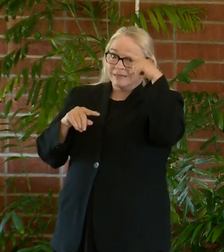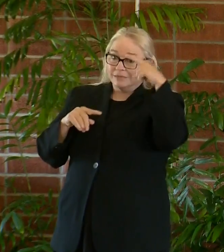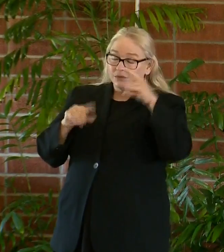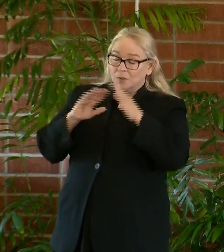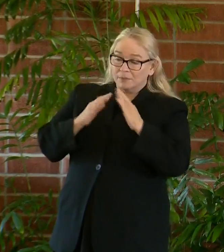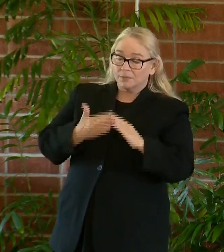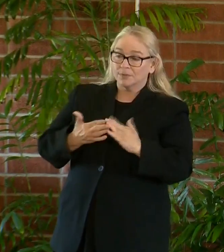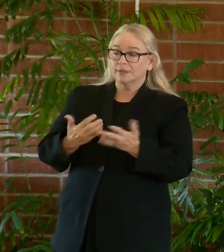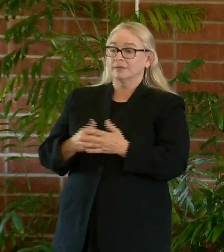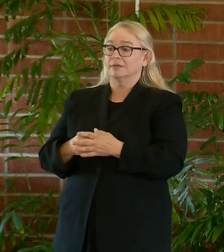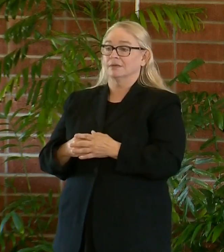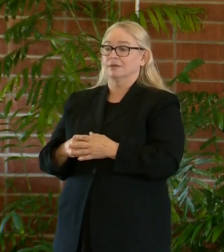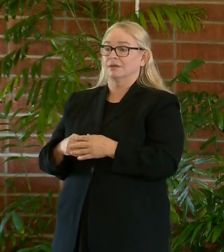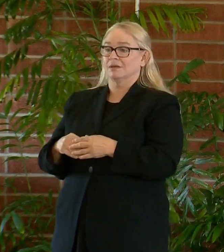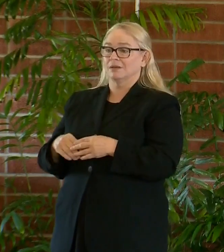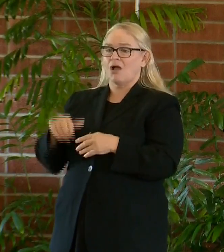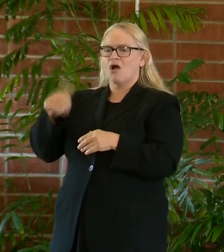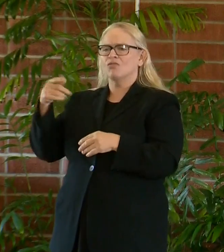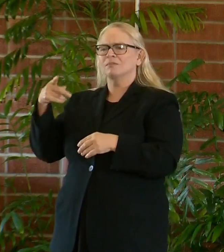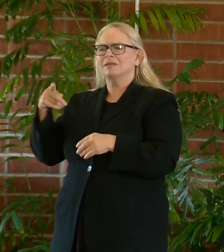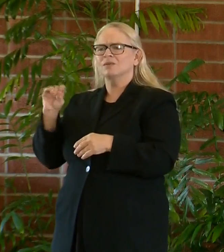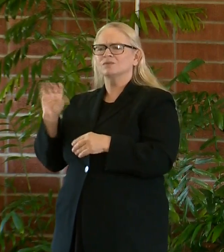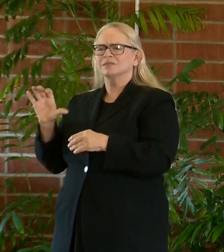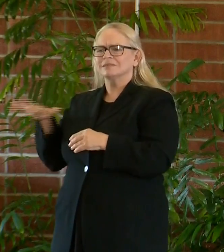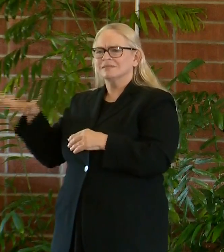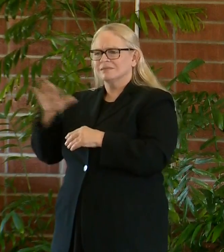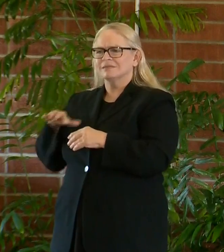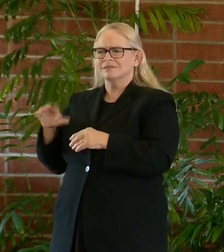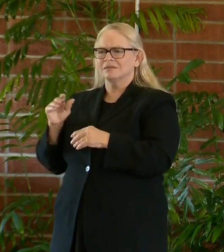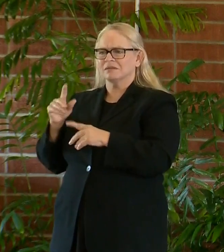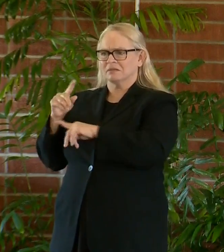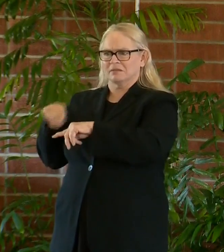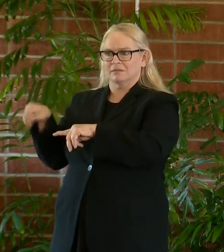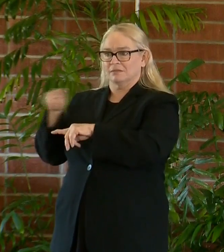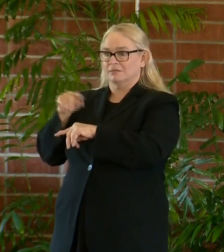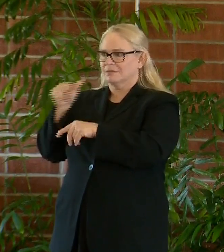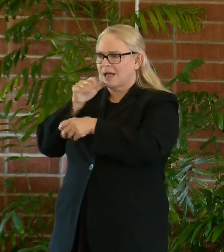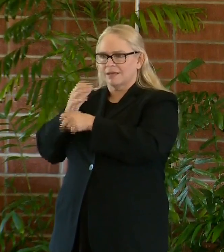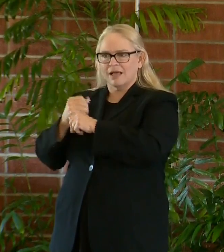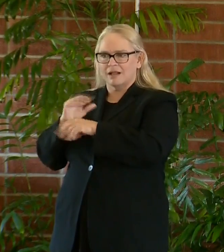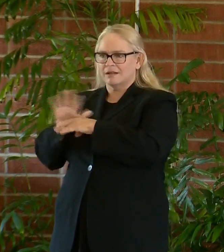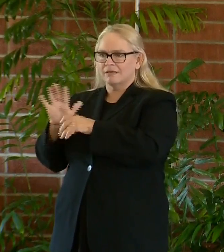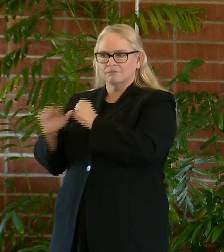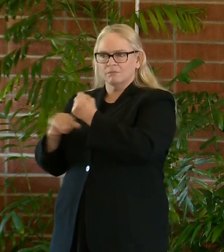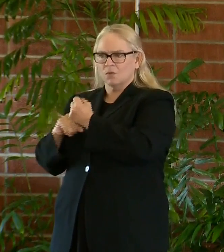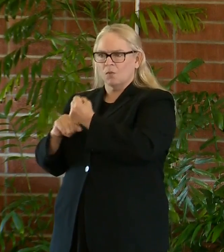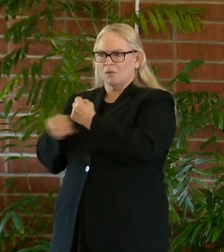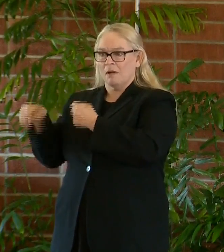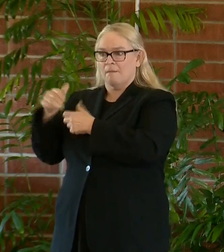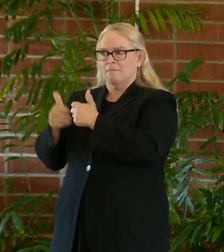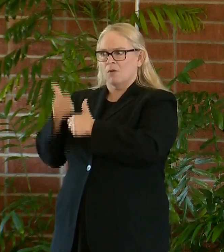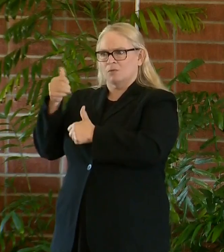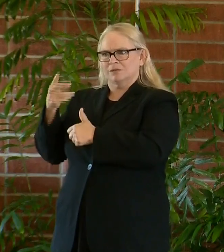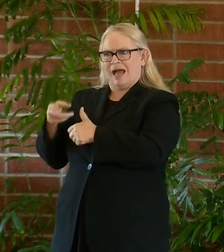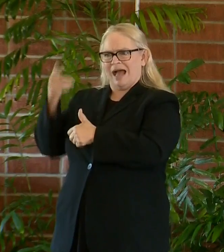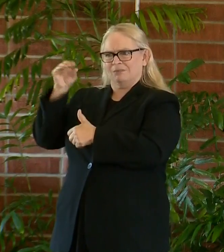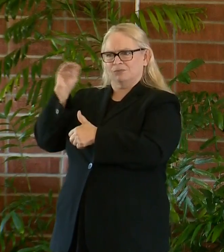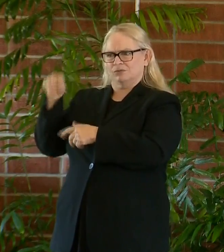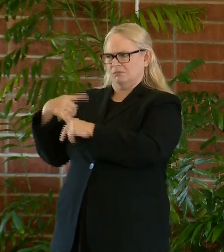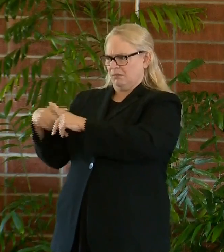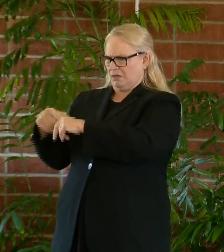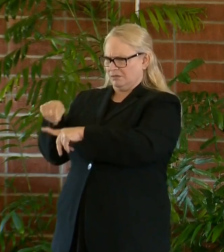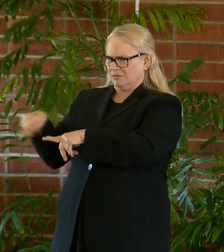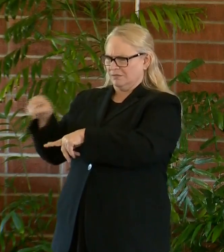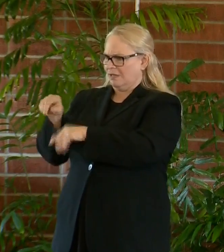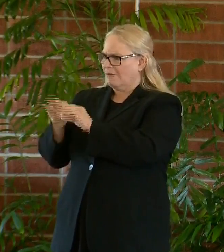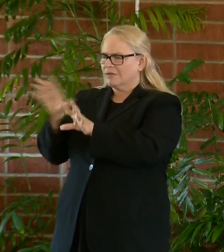in parts of the state like the Central Valley, where we know there's a disproportionate impact. That even though Latinos